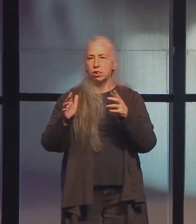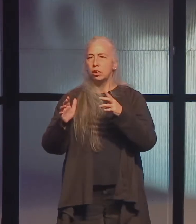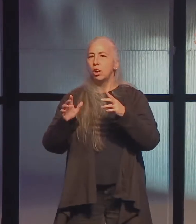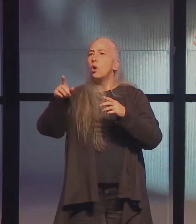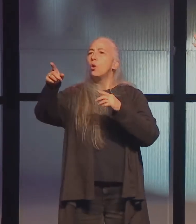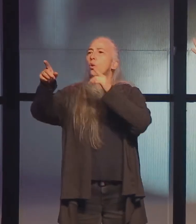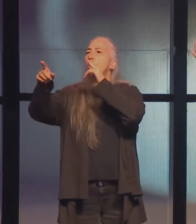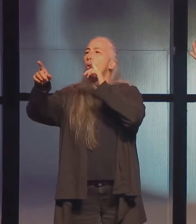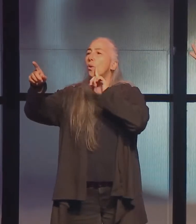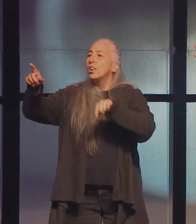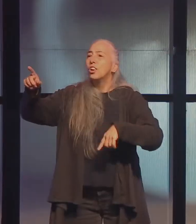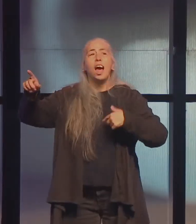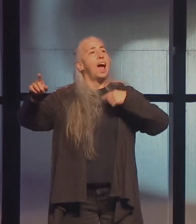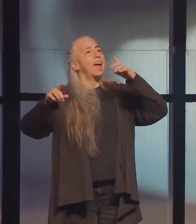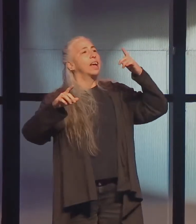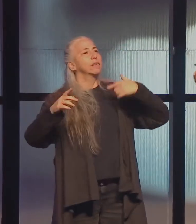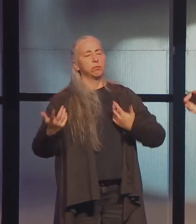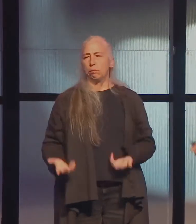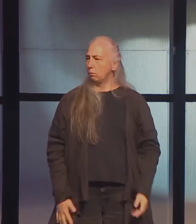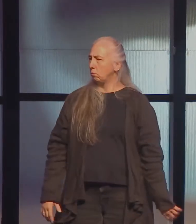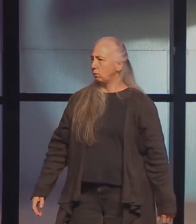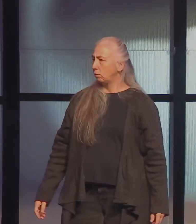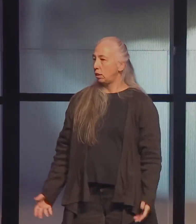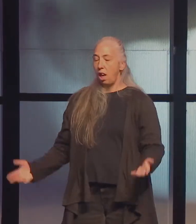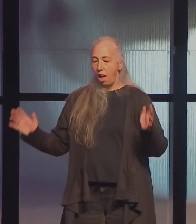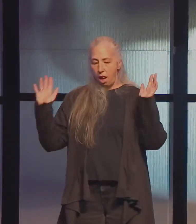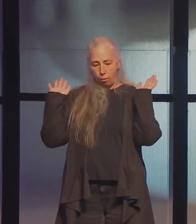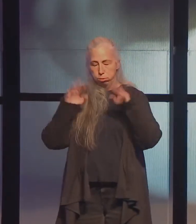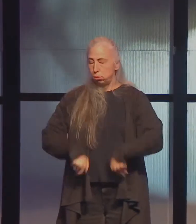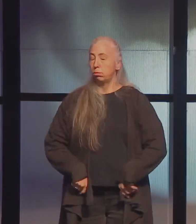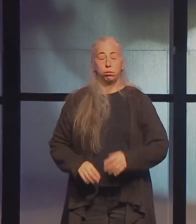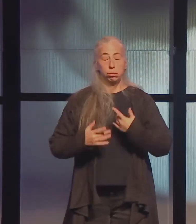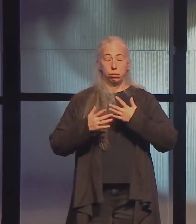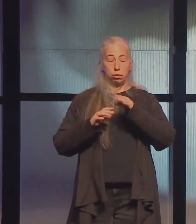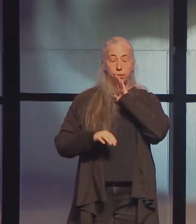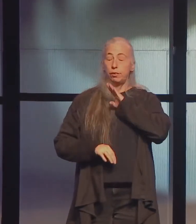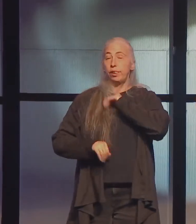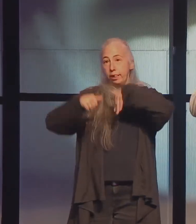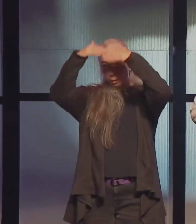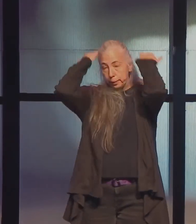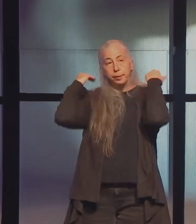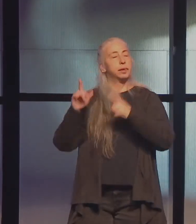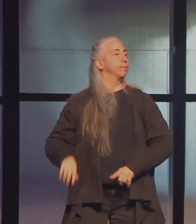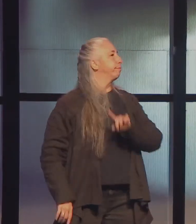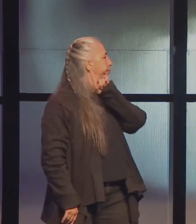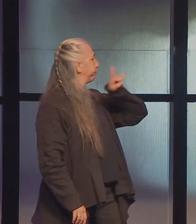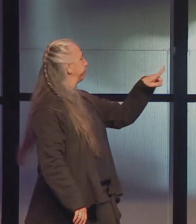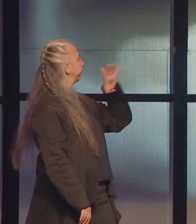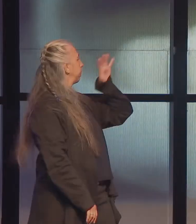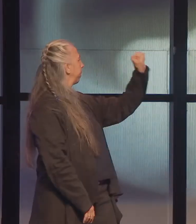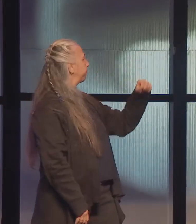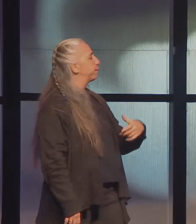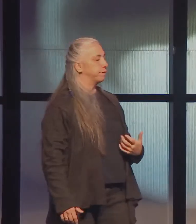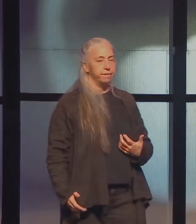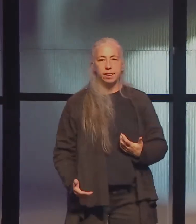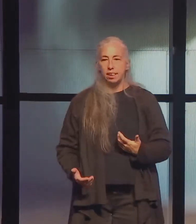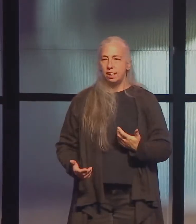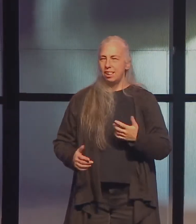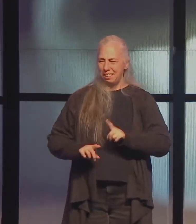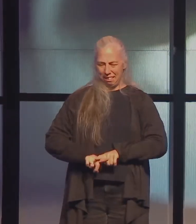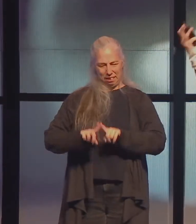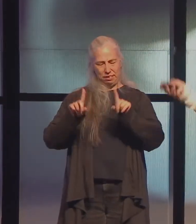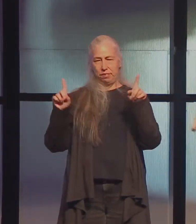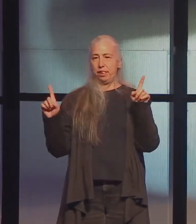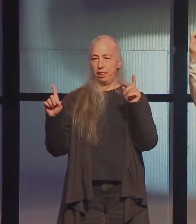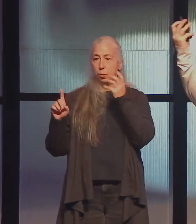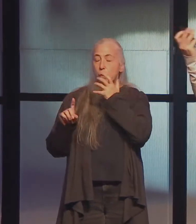take can I? And you just kind of like leave, right? You get frustrated, you're like, I'm out, I'm too old for this, right? This is too different. We have